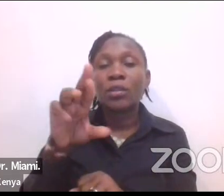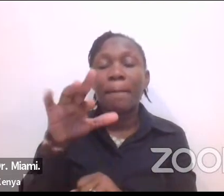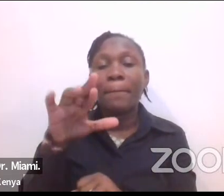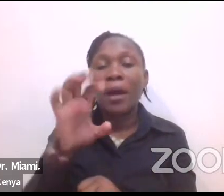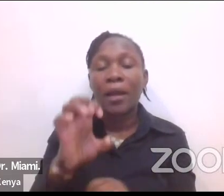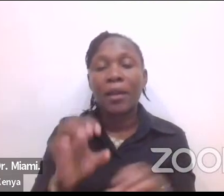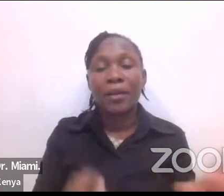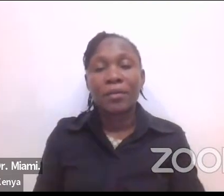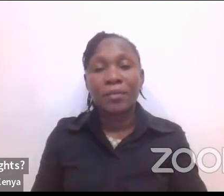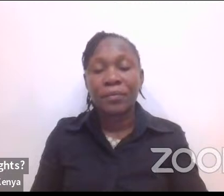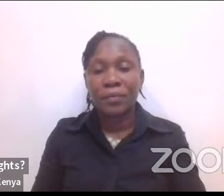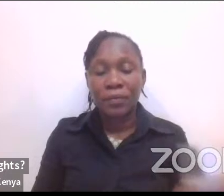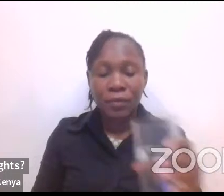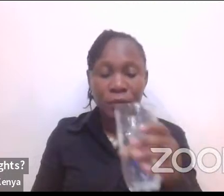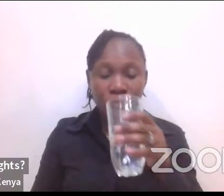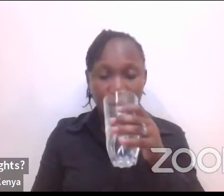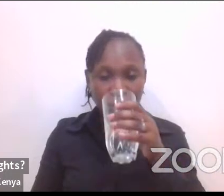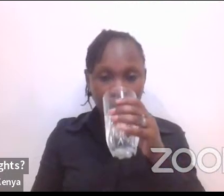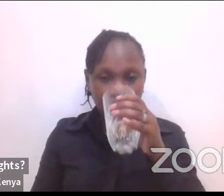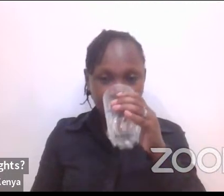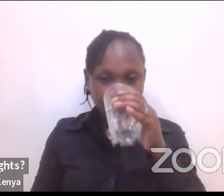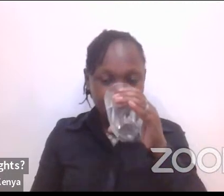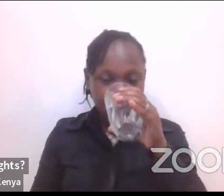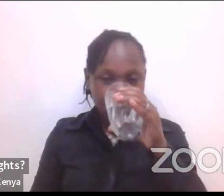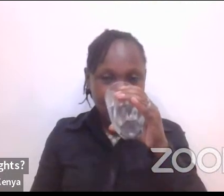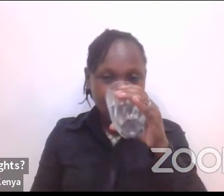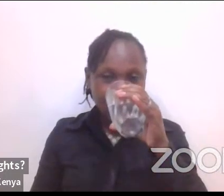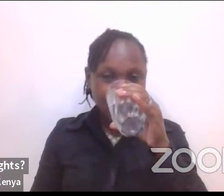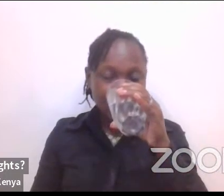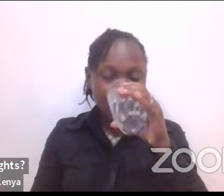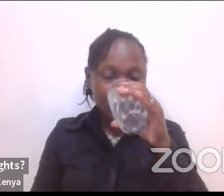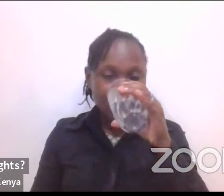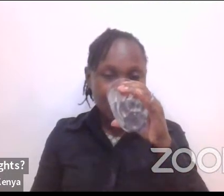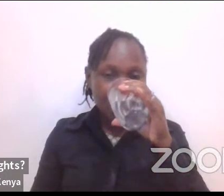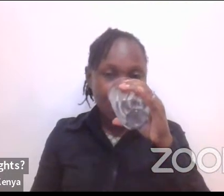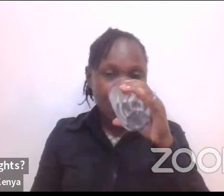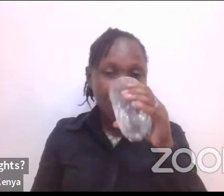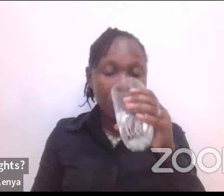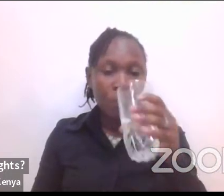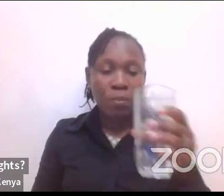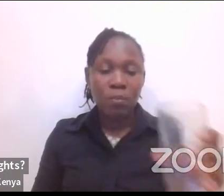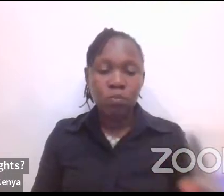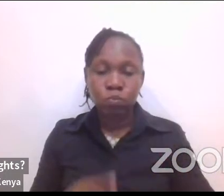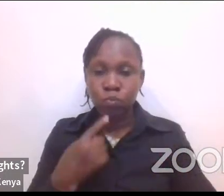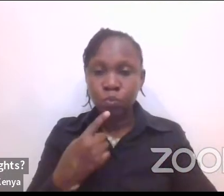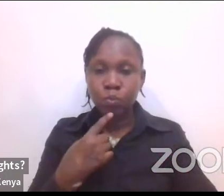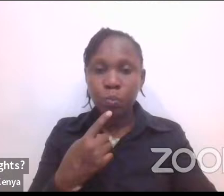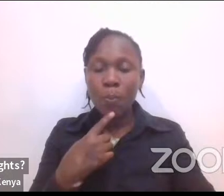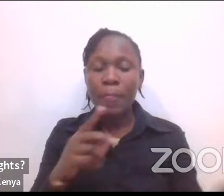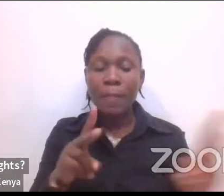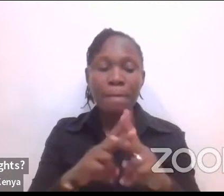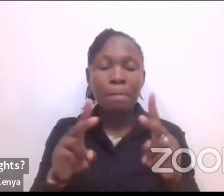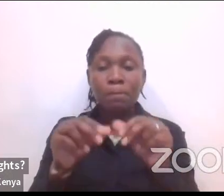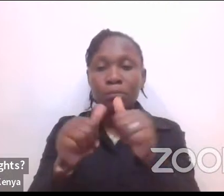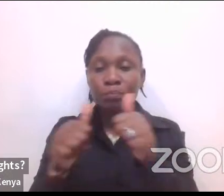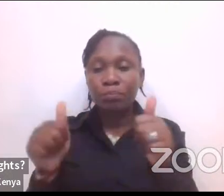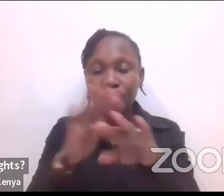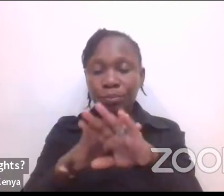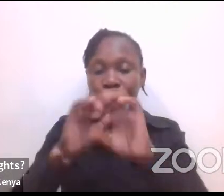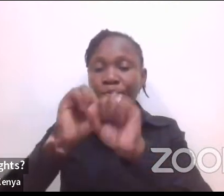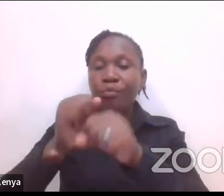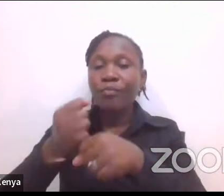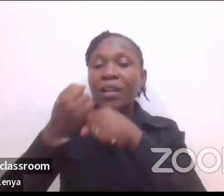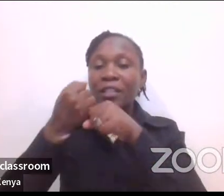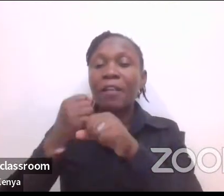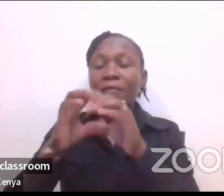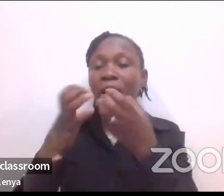Well, you made a really good point, that the safety, having the classroom, feeling that you are